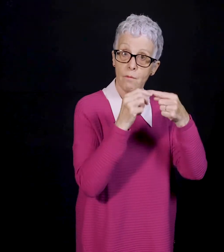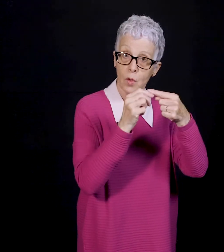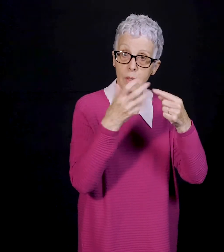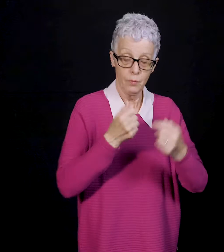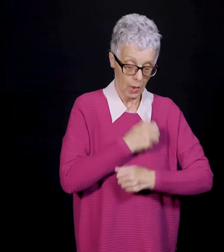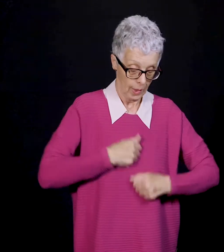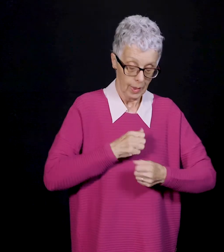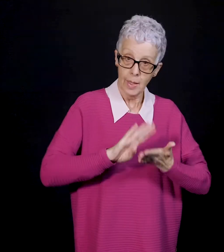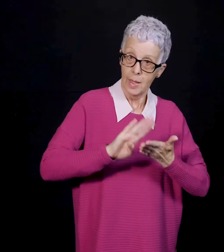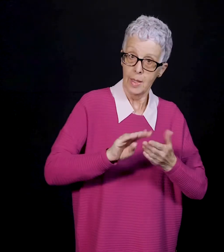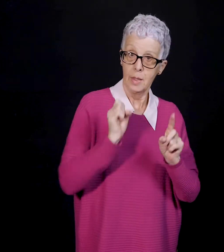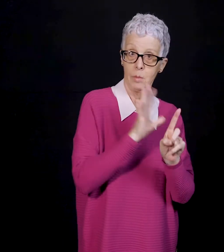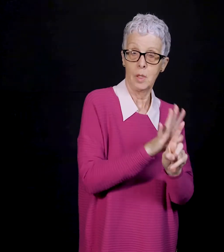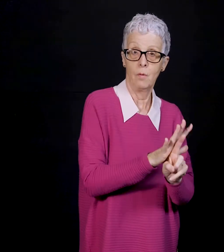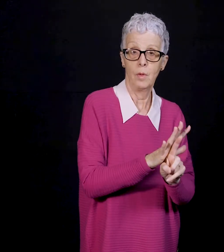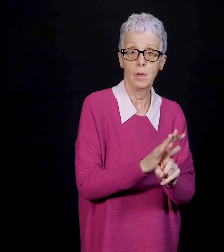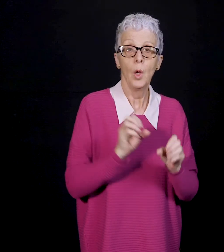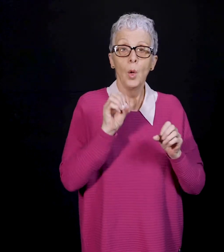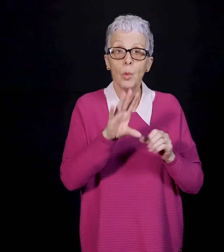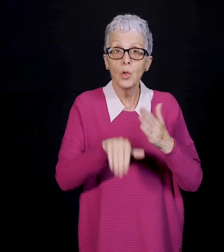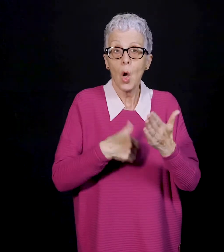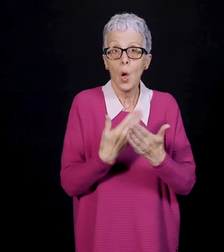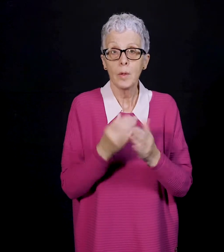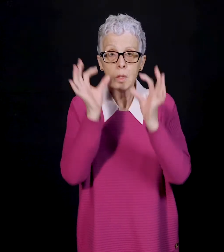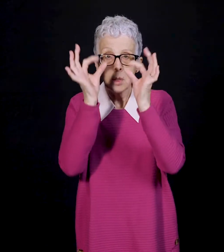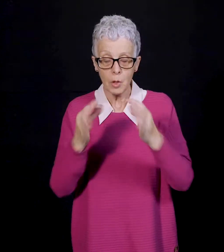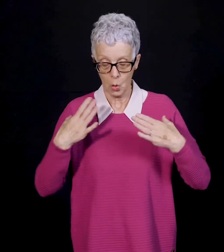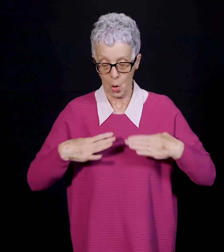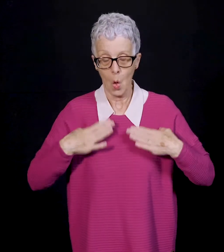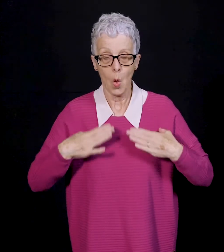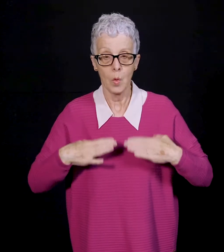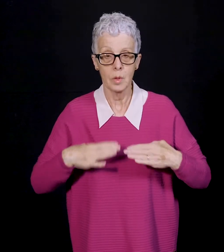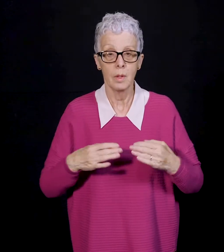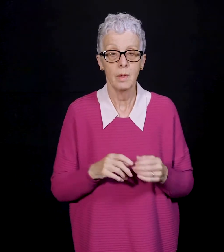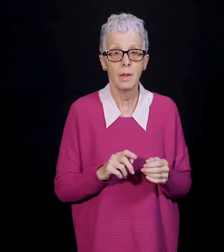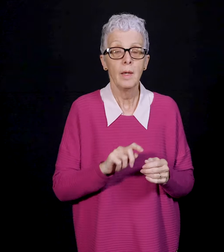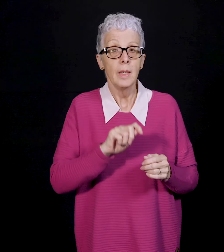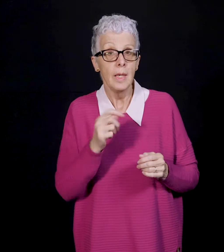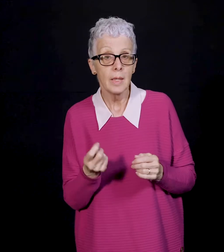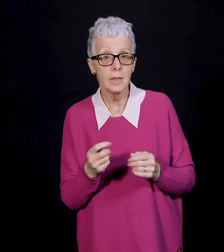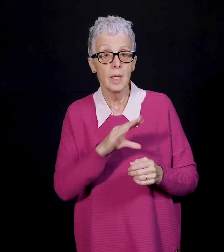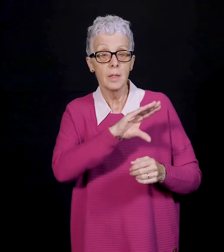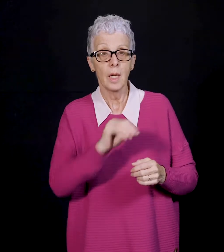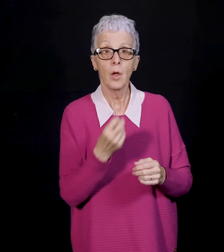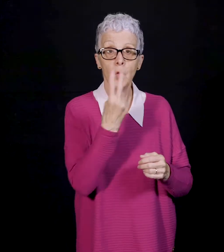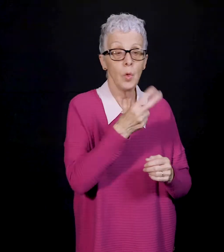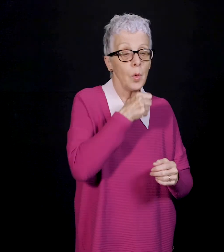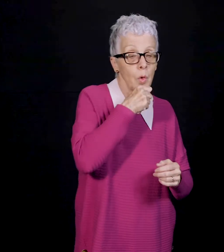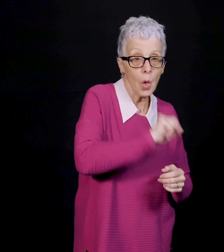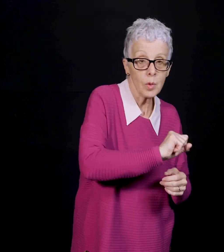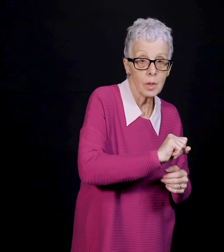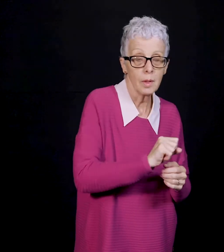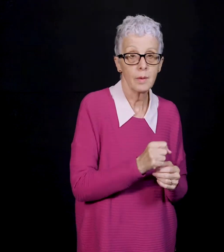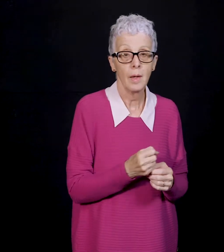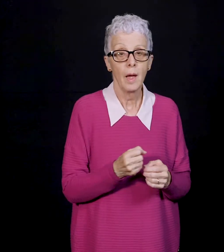wash. He then put on these linen garments, and then he would actually take the two goats that were offered, and